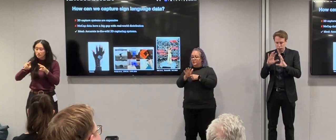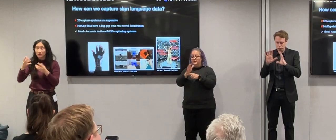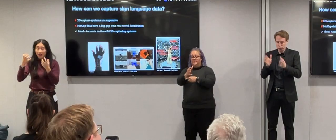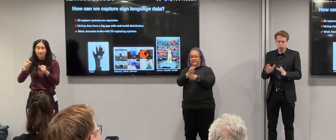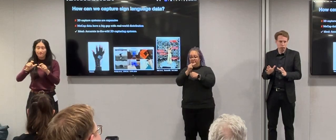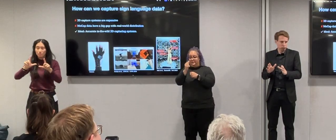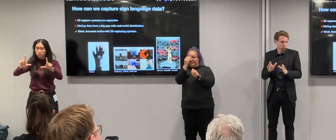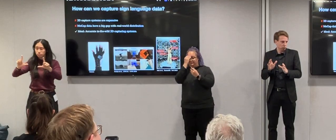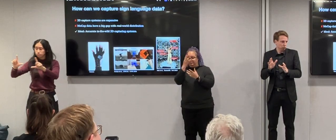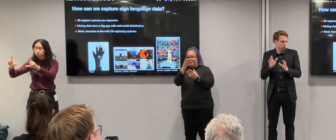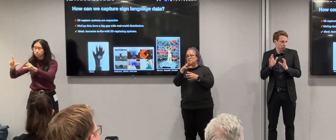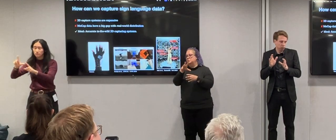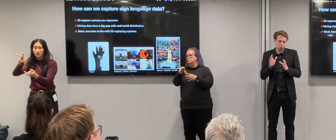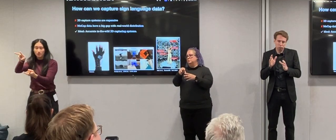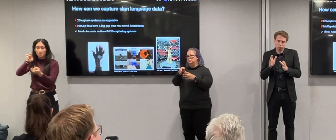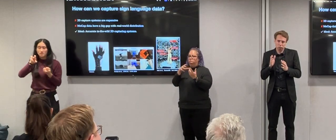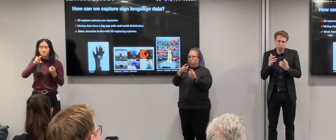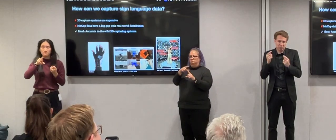in 3D.